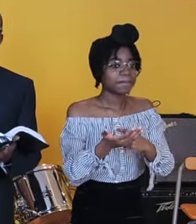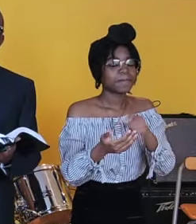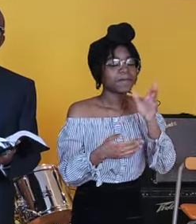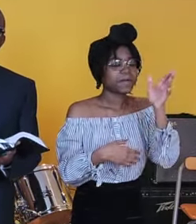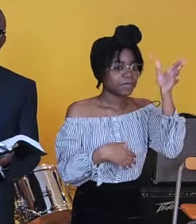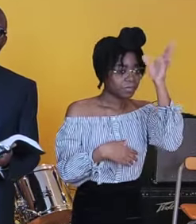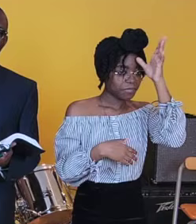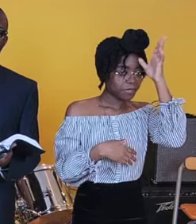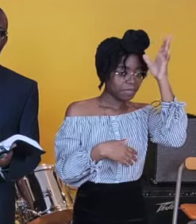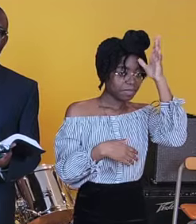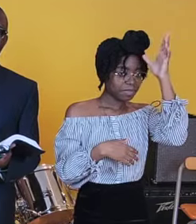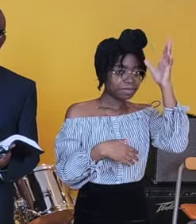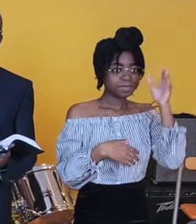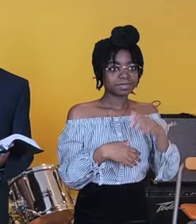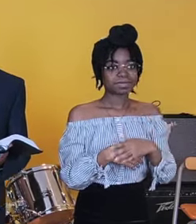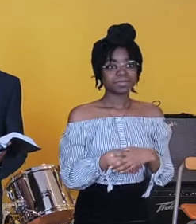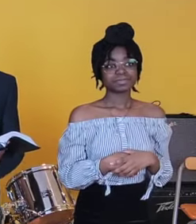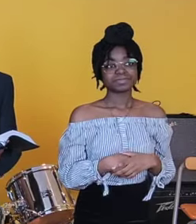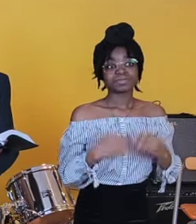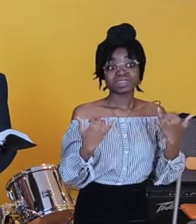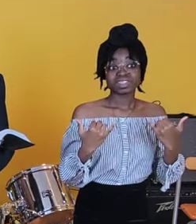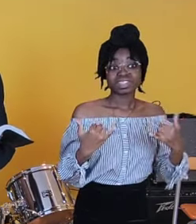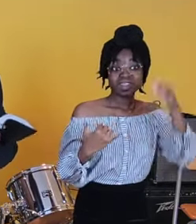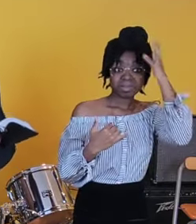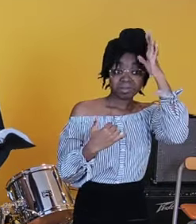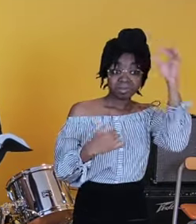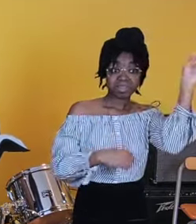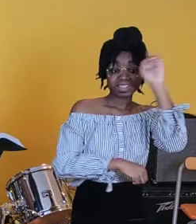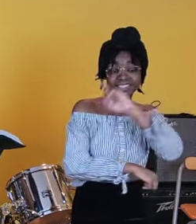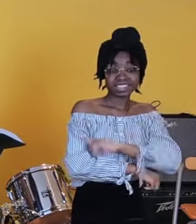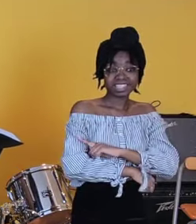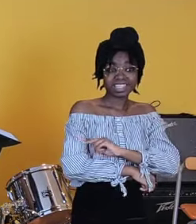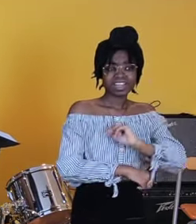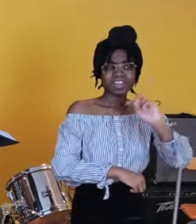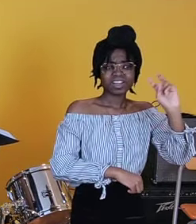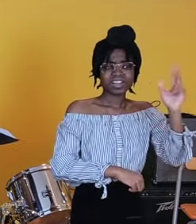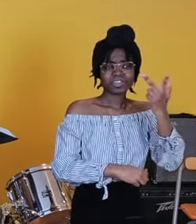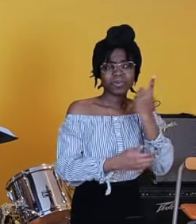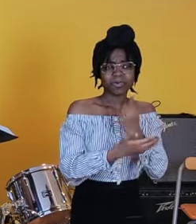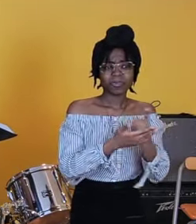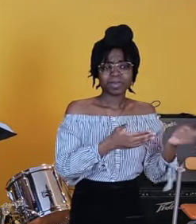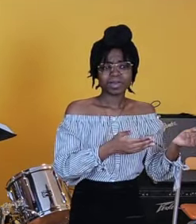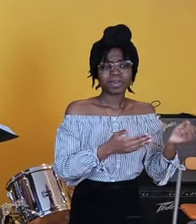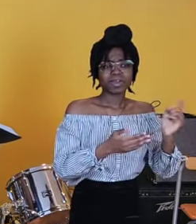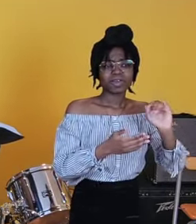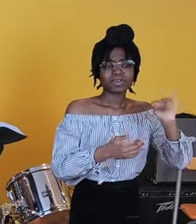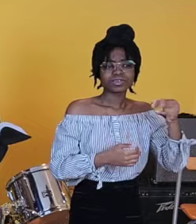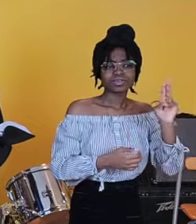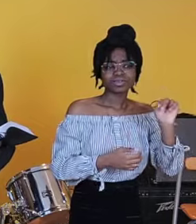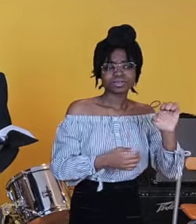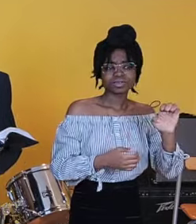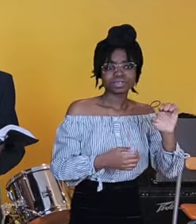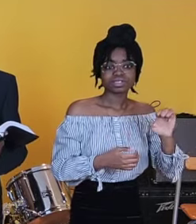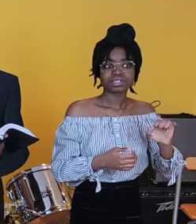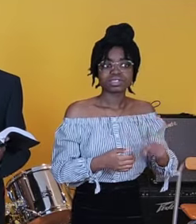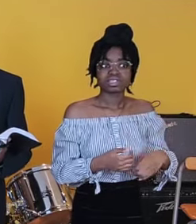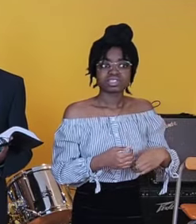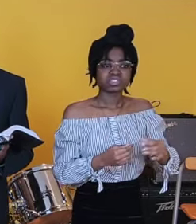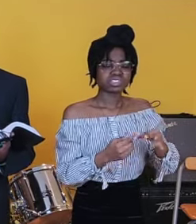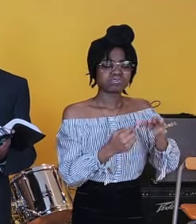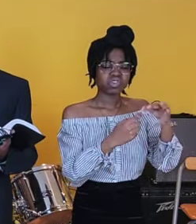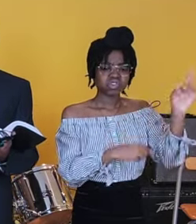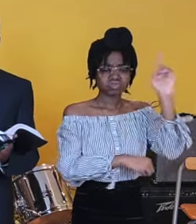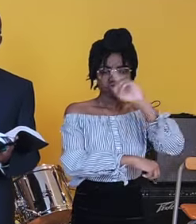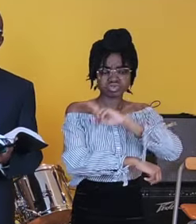fathers. Today is Father's Day, you know, so it's the third week of June, and so we're setting aside this day